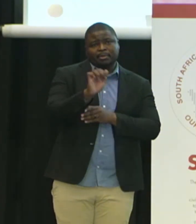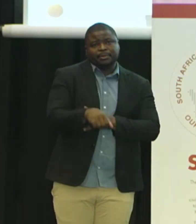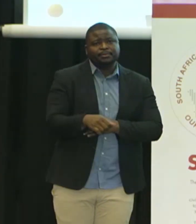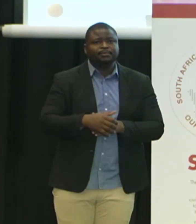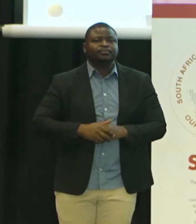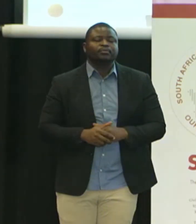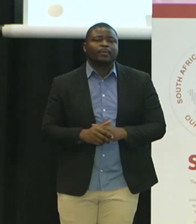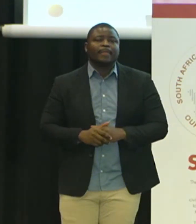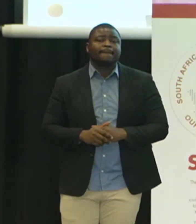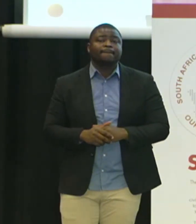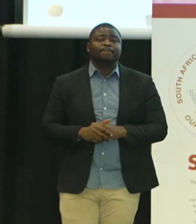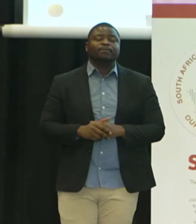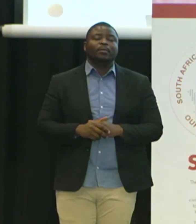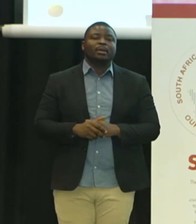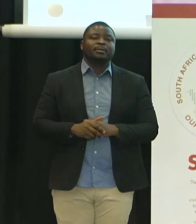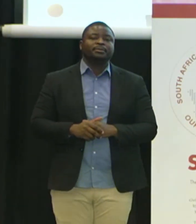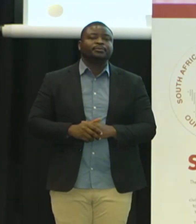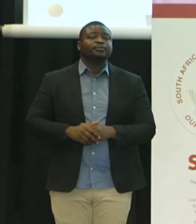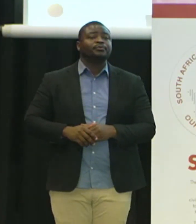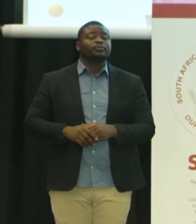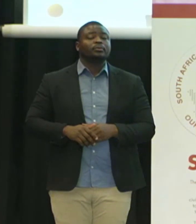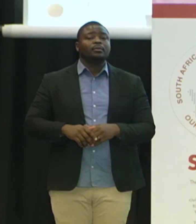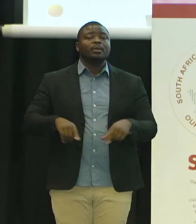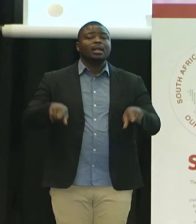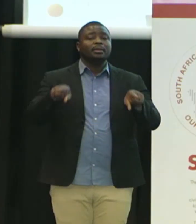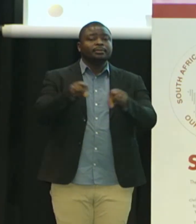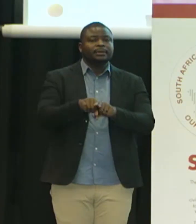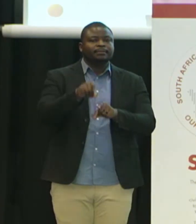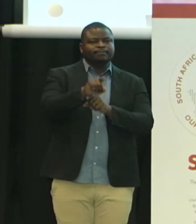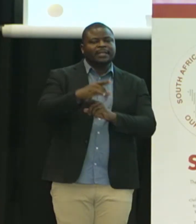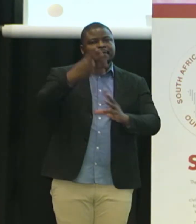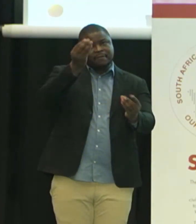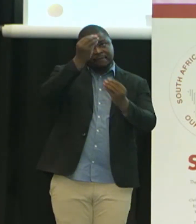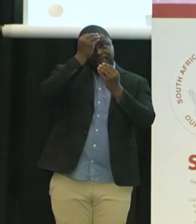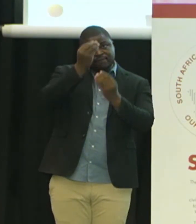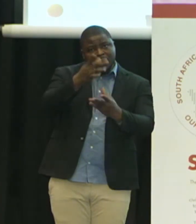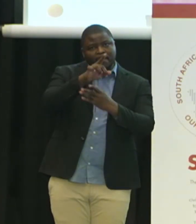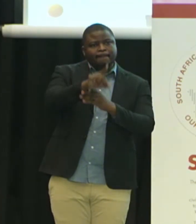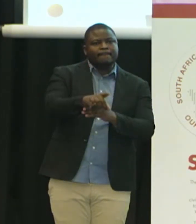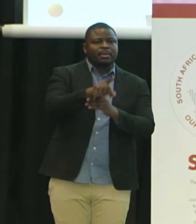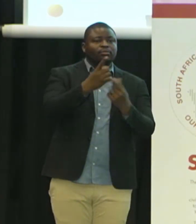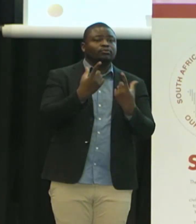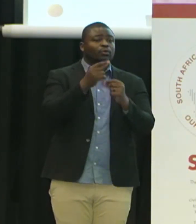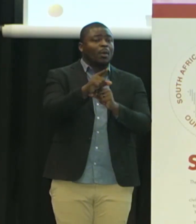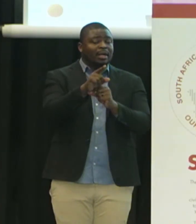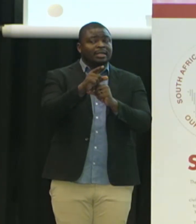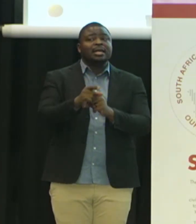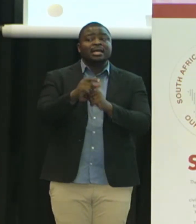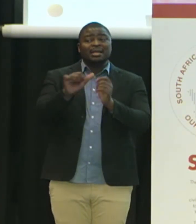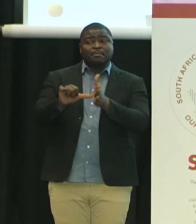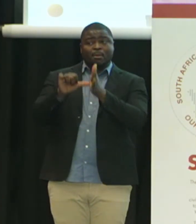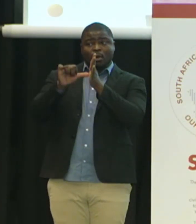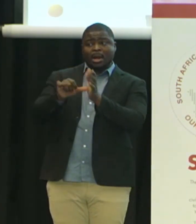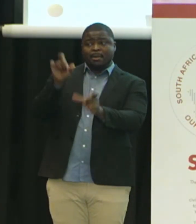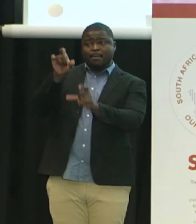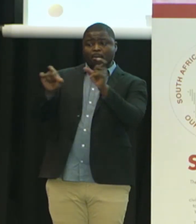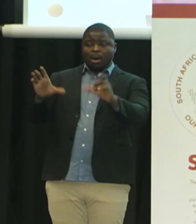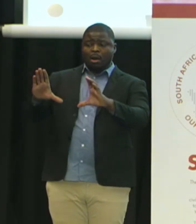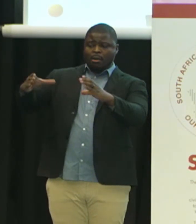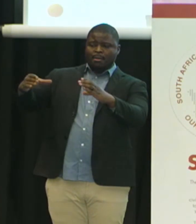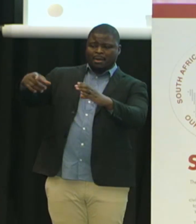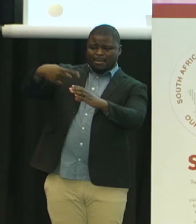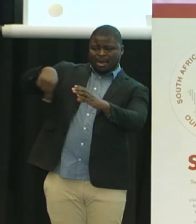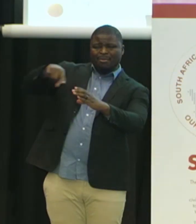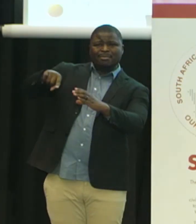colleagues, let me also reiterate that the key populations, they are still faced with